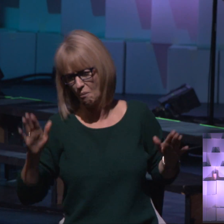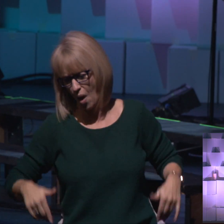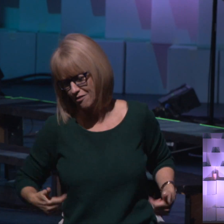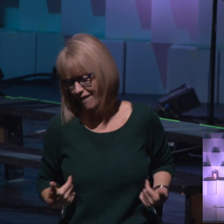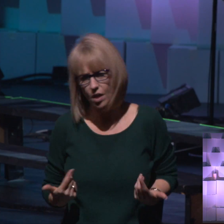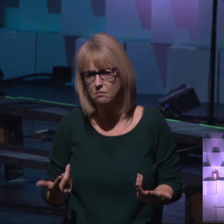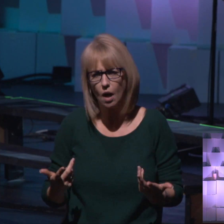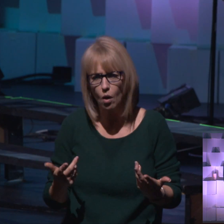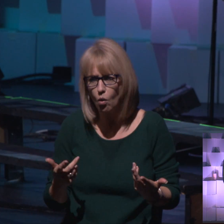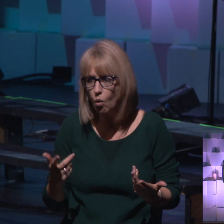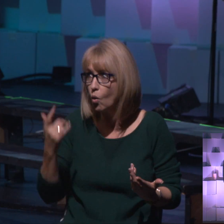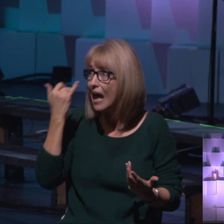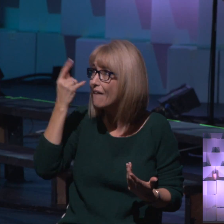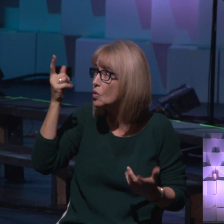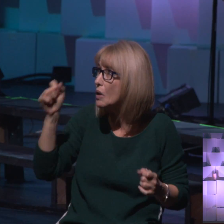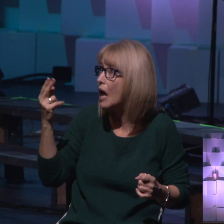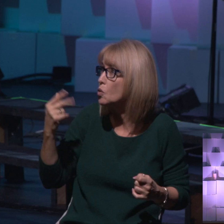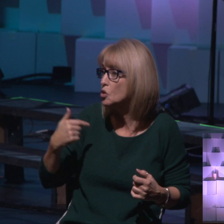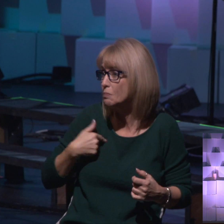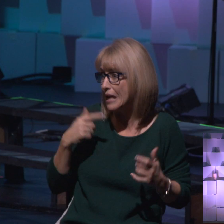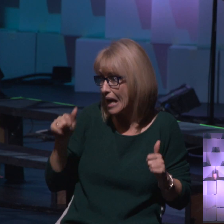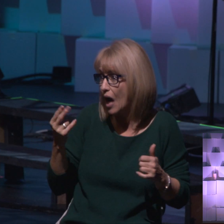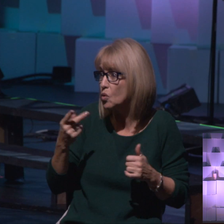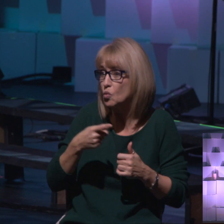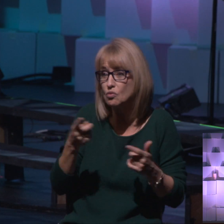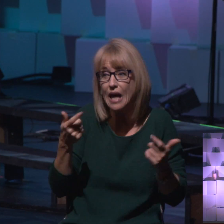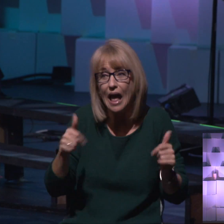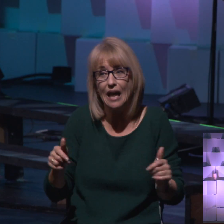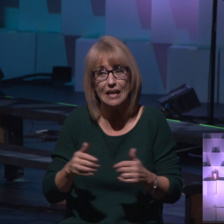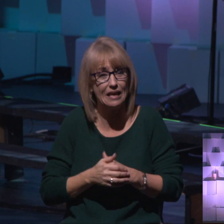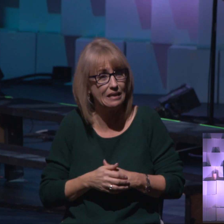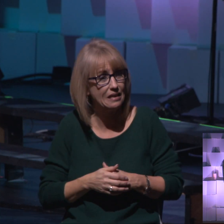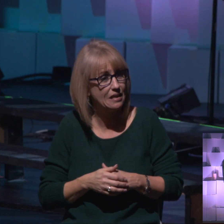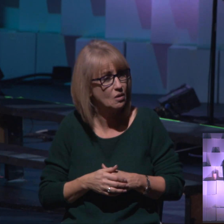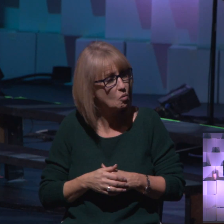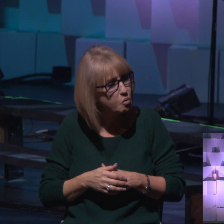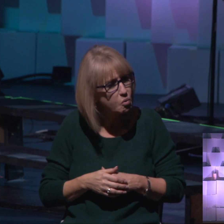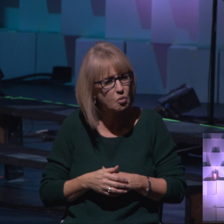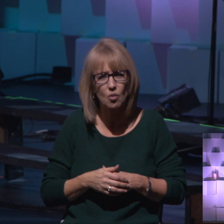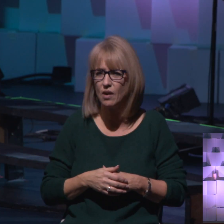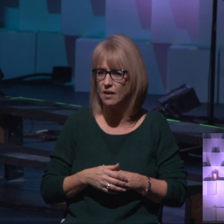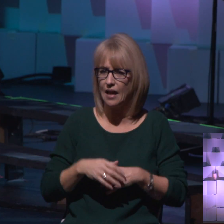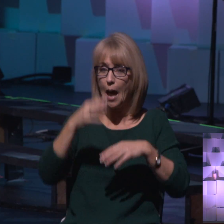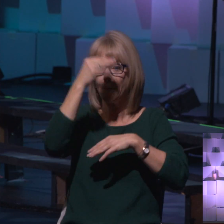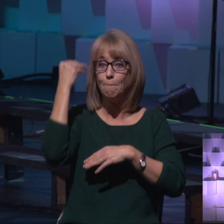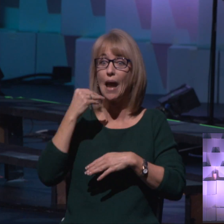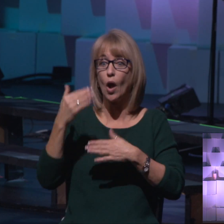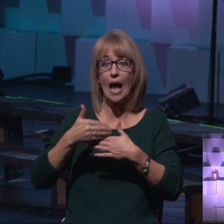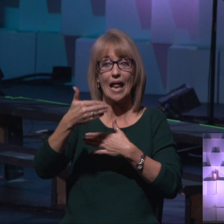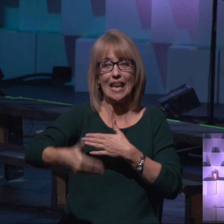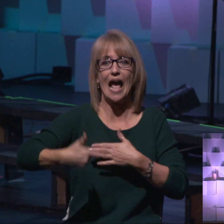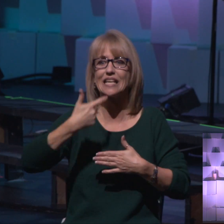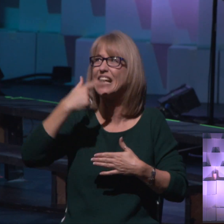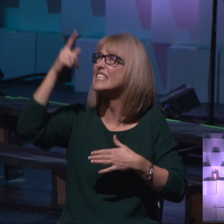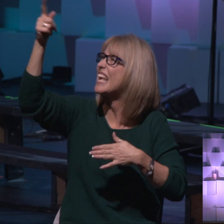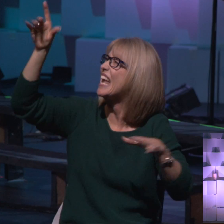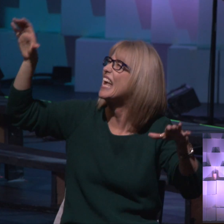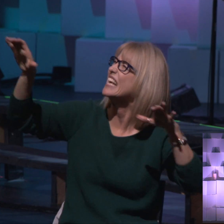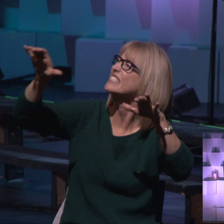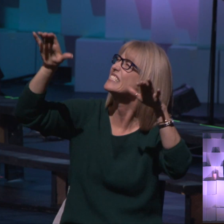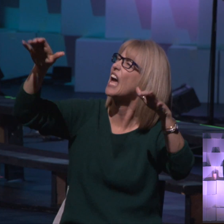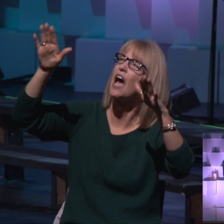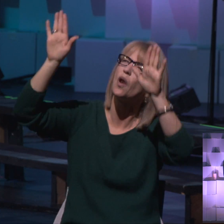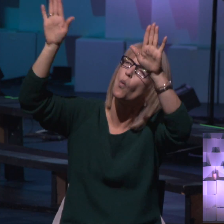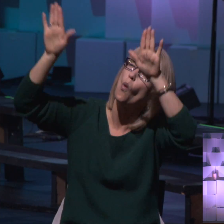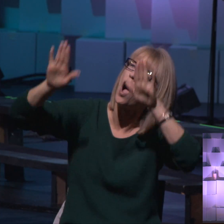accomplish. Let's go down to verse 51. It says, he has performed mighty deeds with his arm. God has. He has